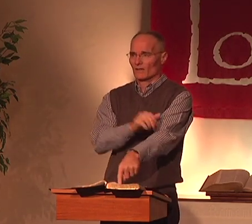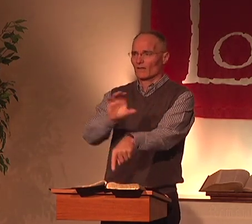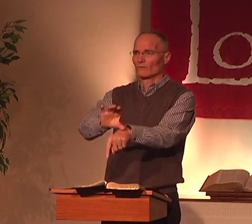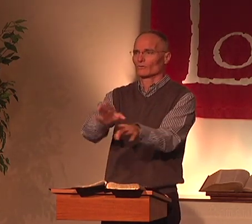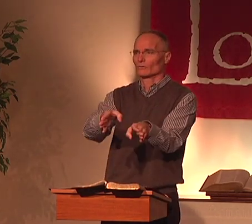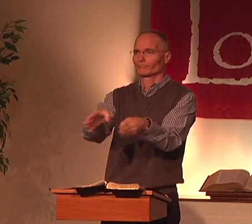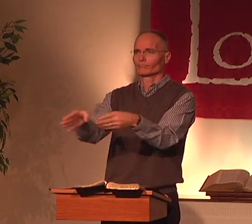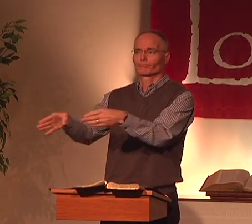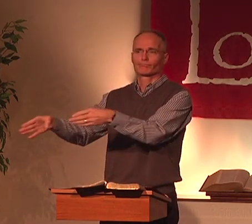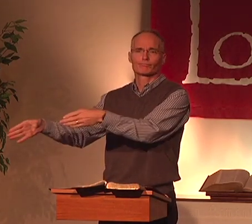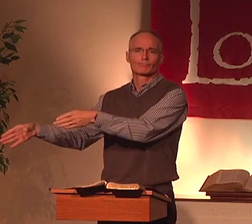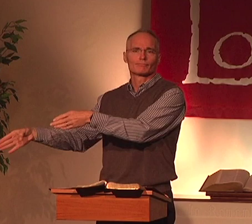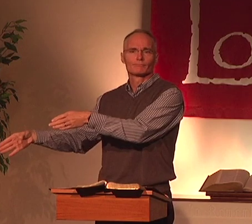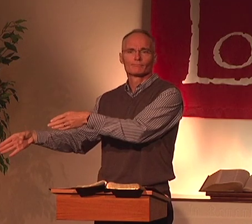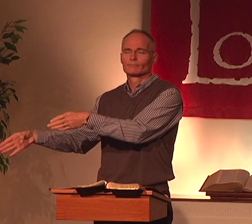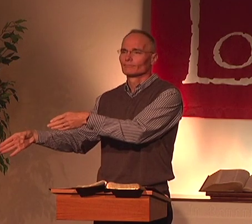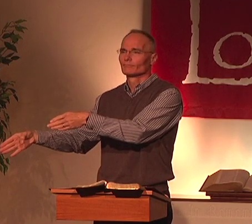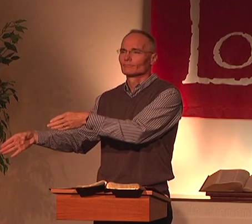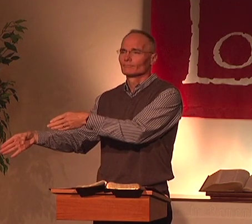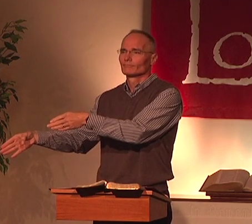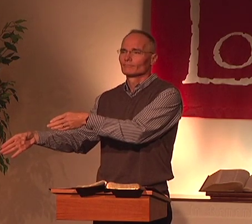authority The church Had diverged from that